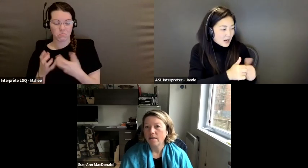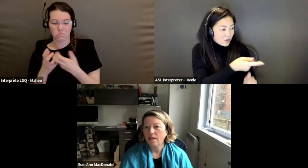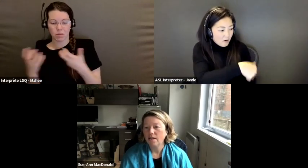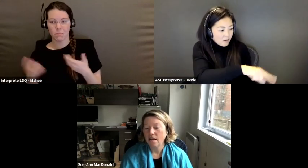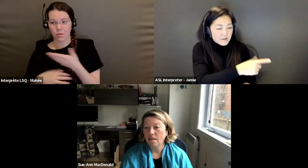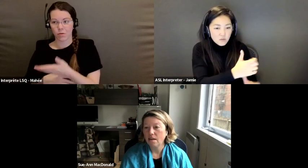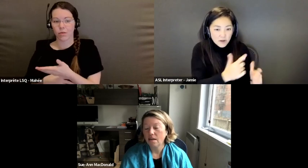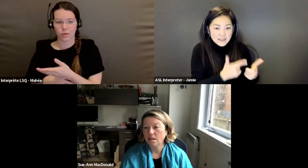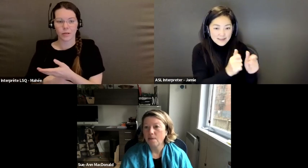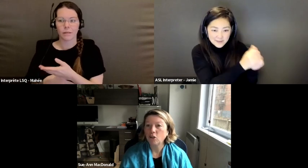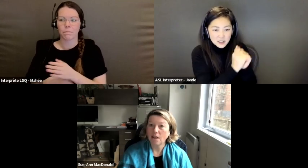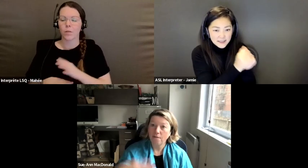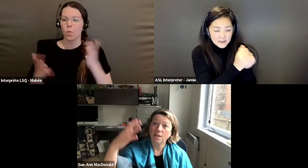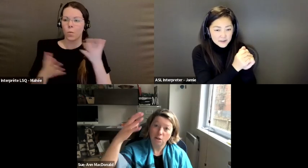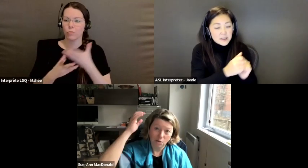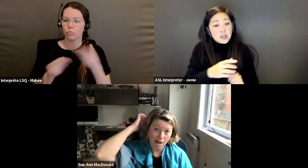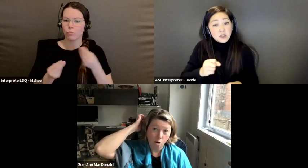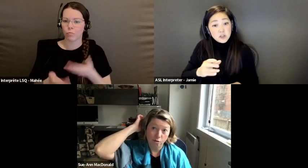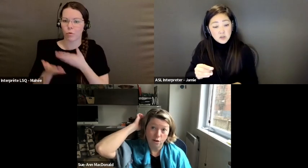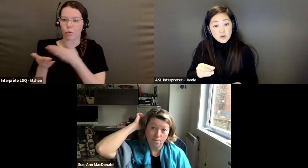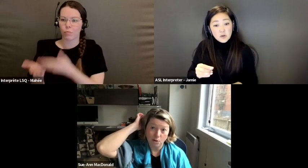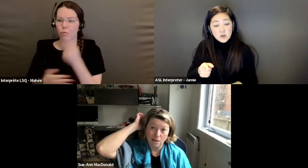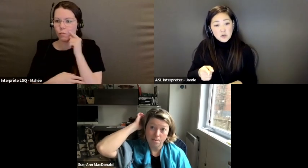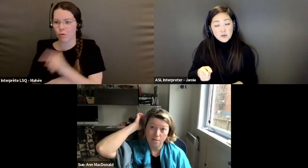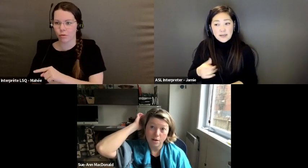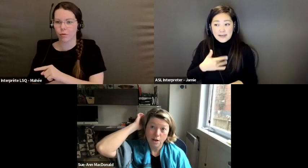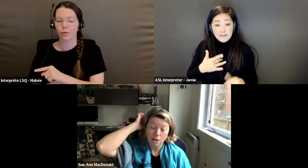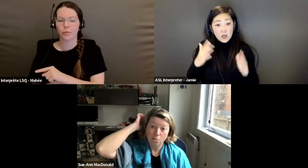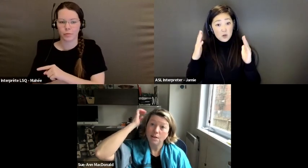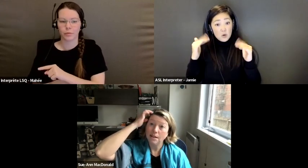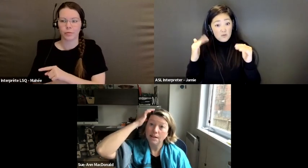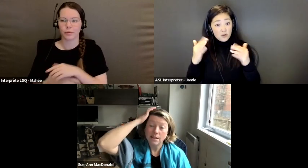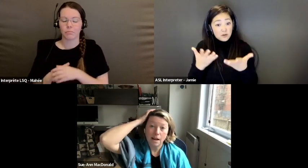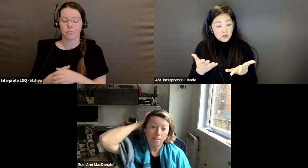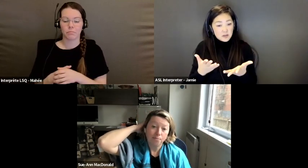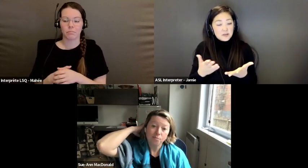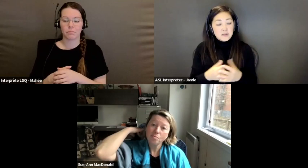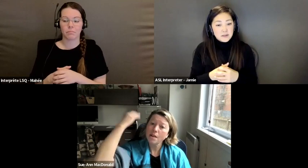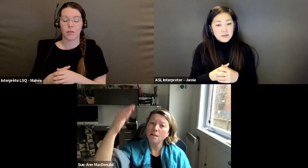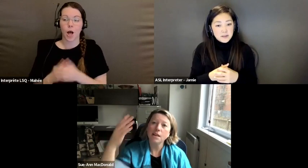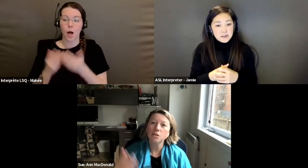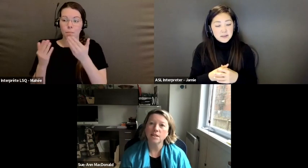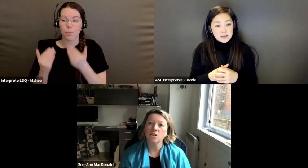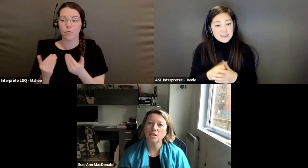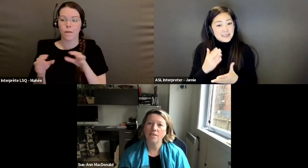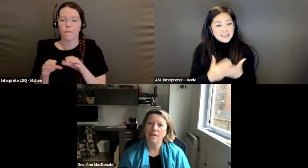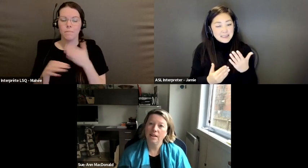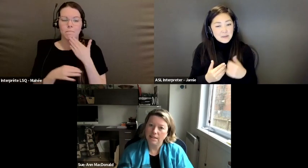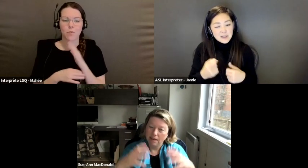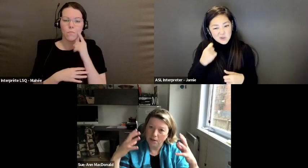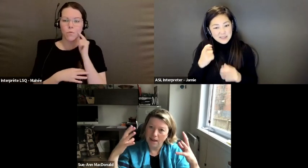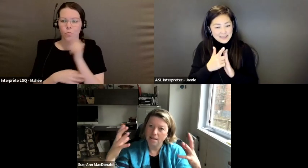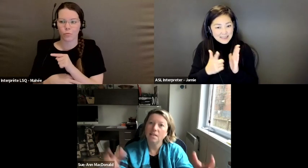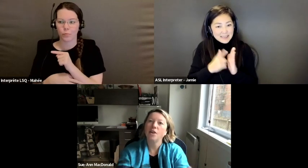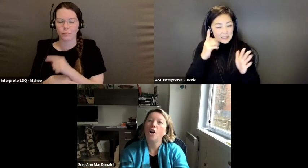So I think as much as I feel, like you said, hopeful about some of the recent legal decisions and everything,